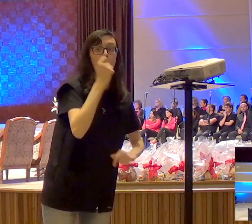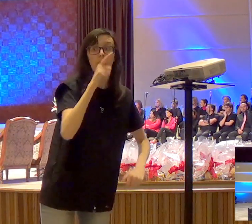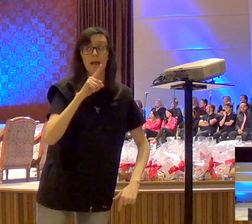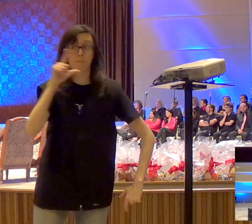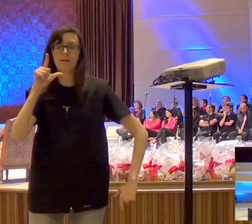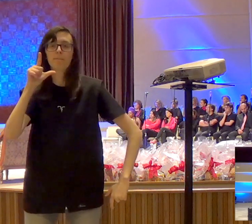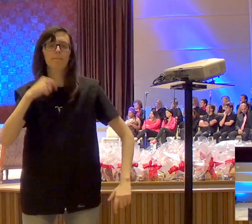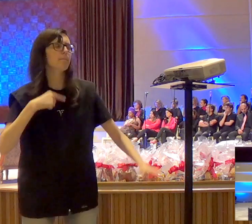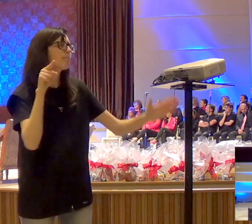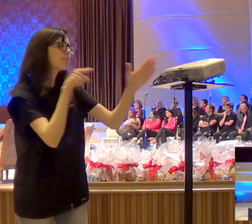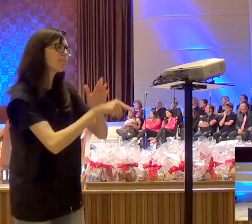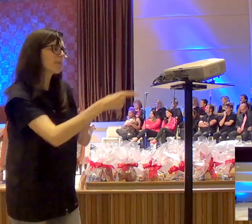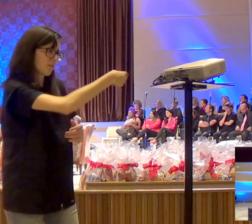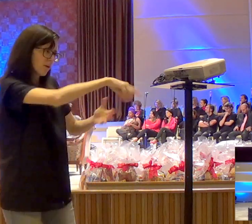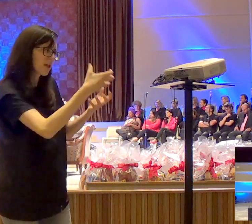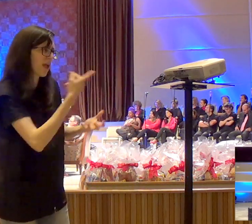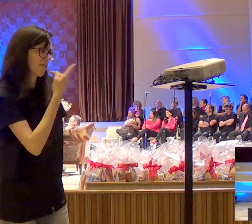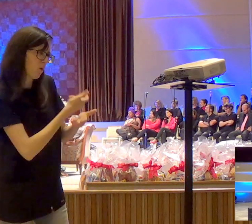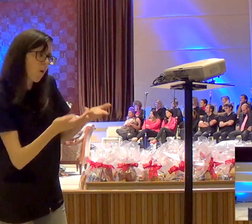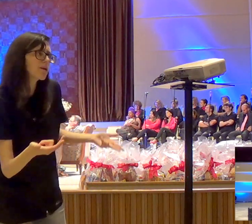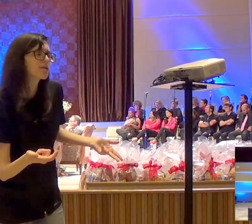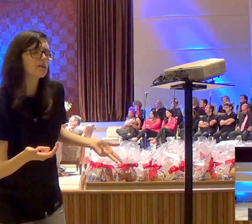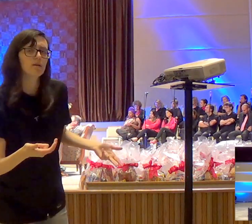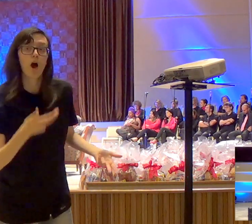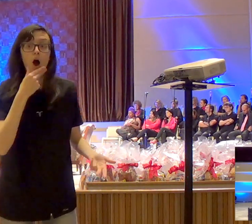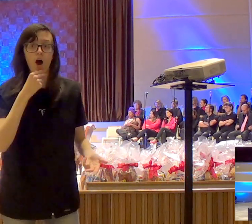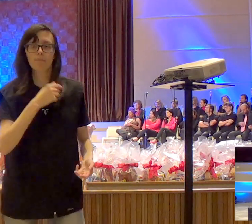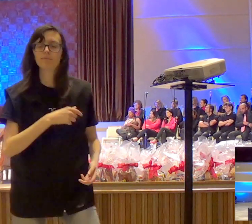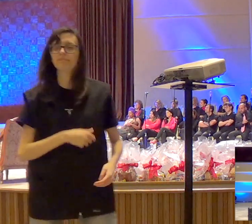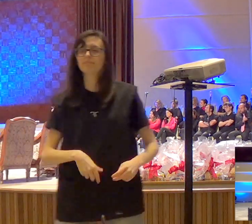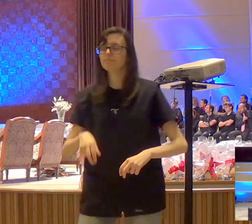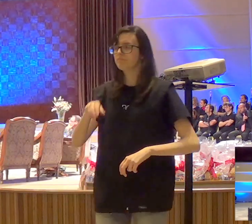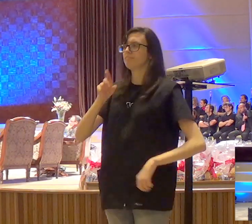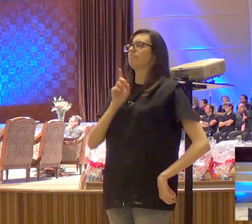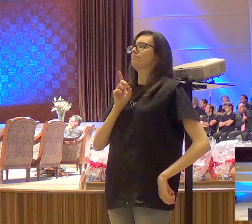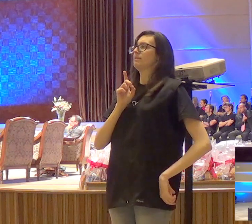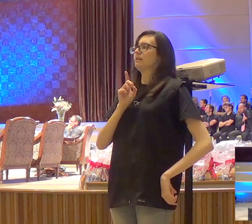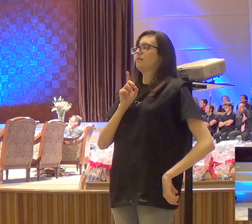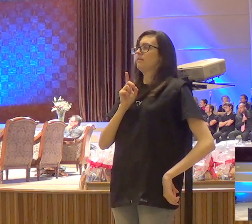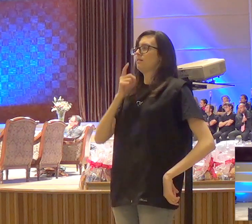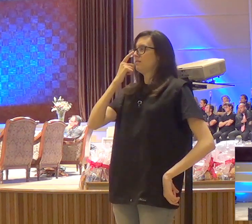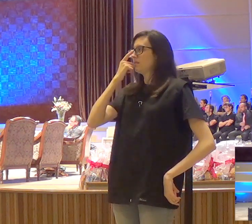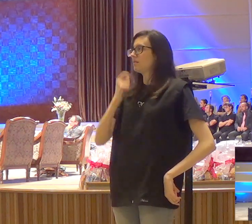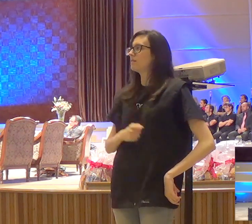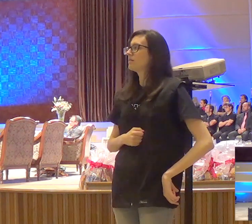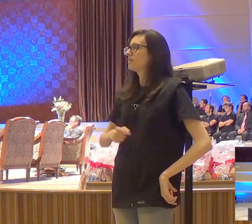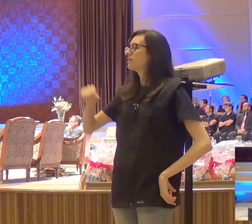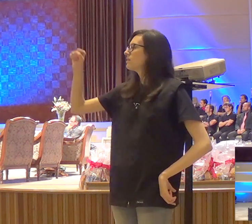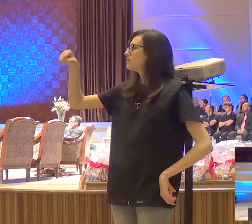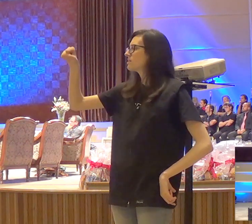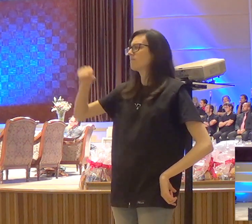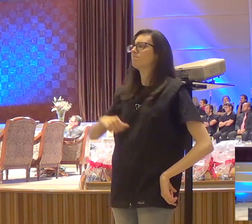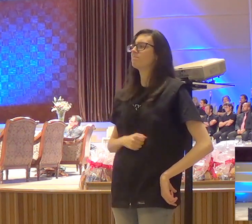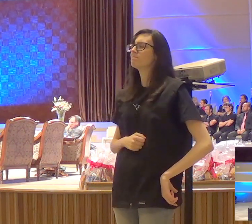presidiários se tinha mais alguma coisa que eles gostariam de dizer. And one said, yes, please don't forget about